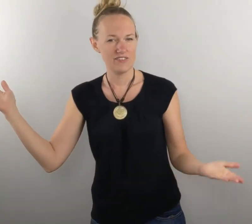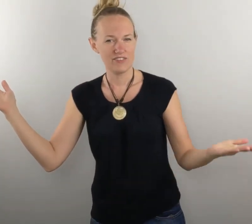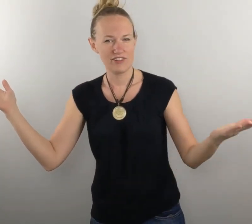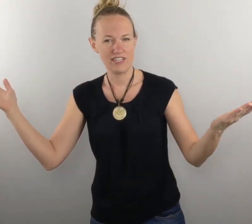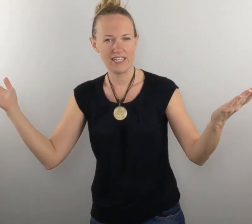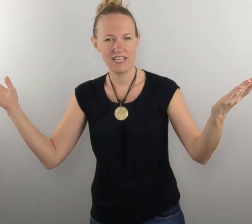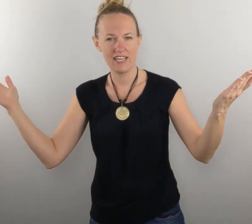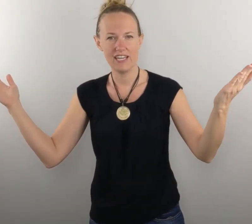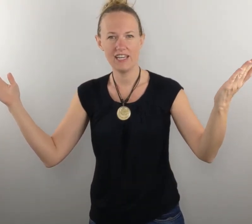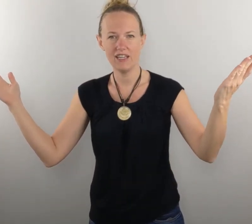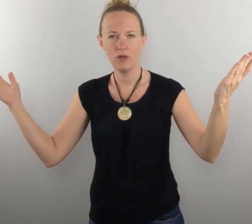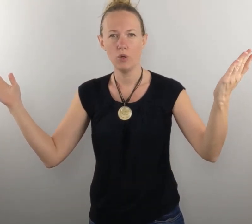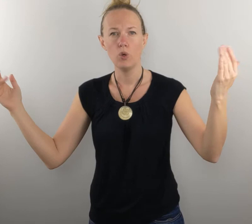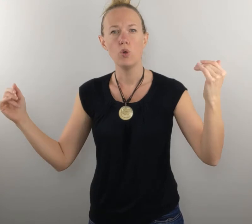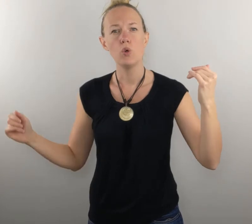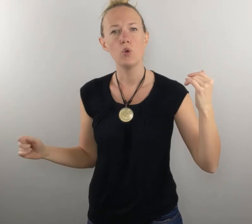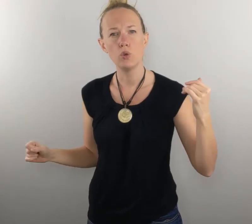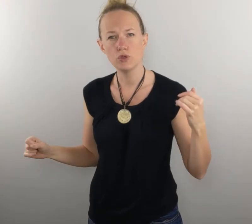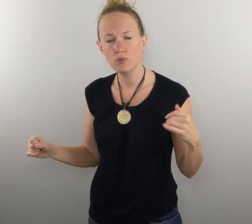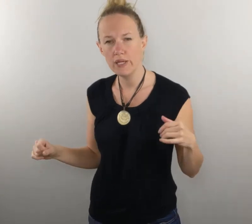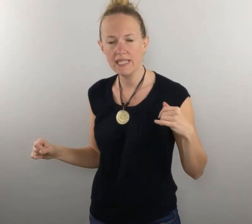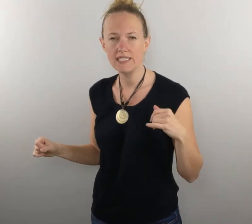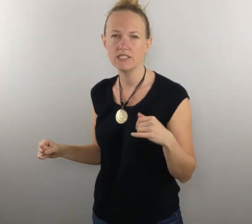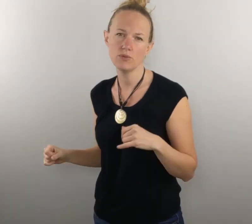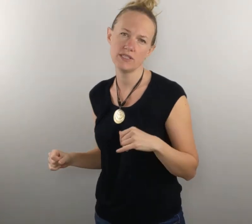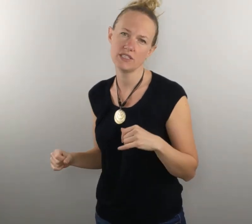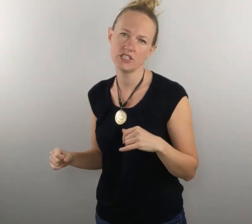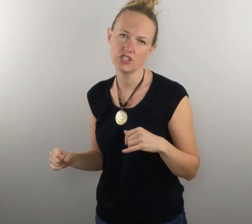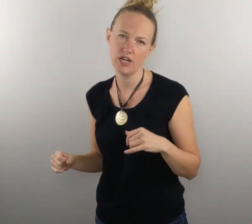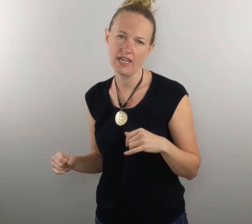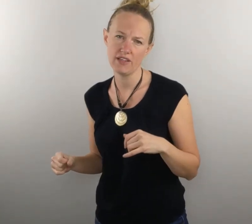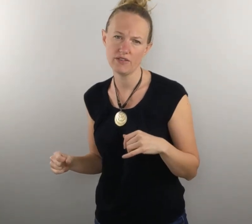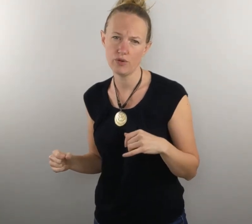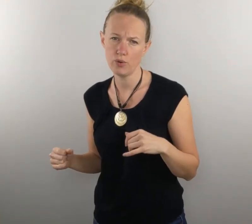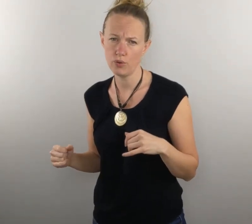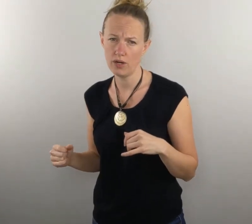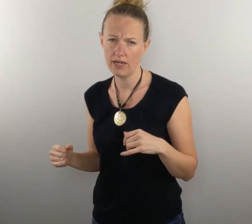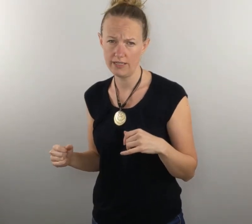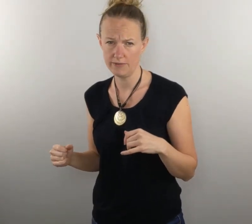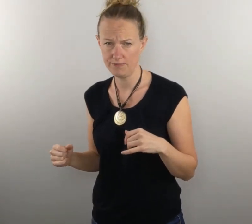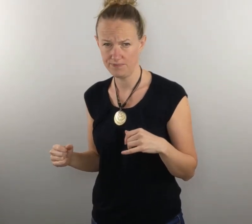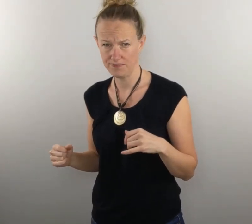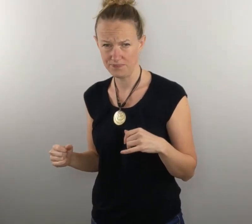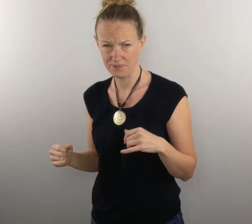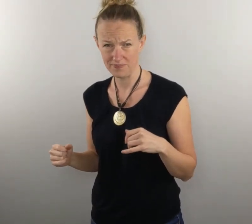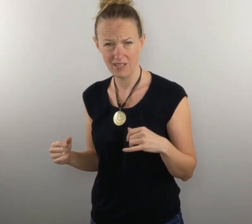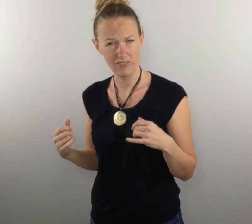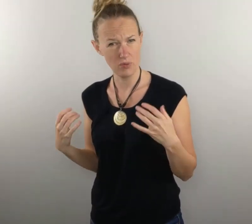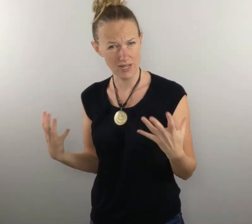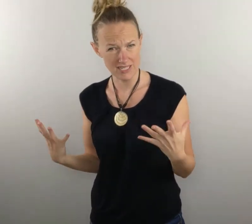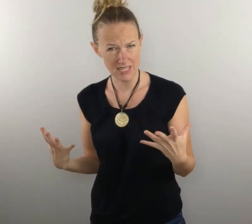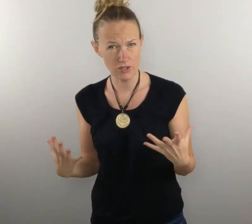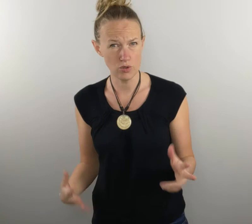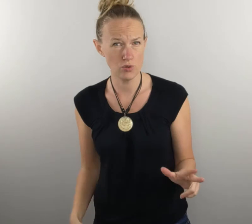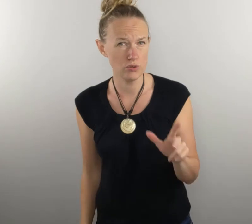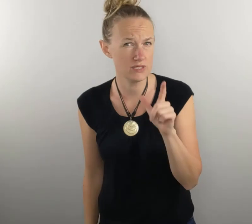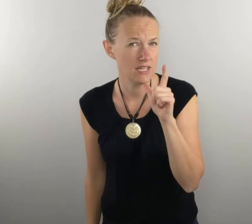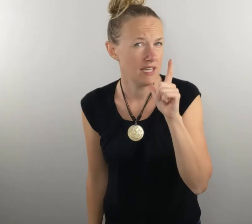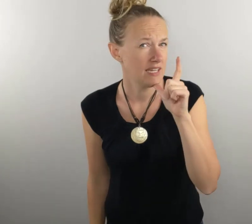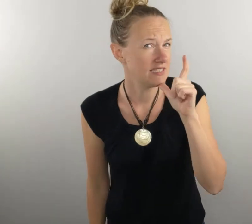For a king whose weakness was our strength. So if you want to sign whose, it's a